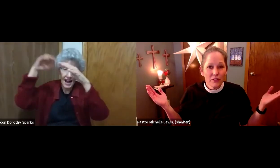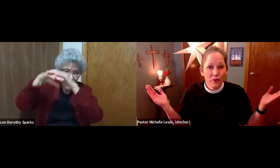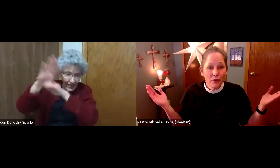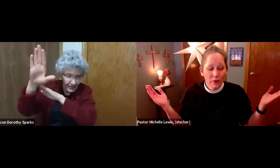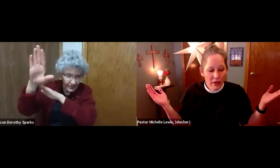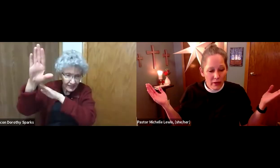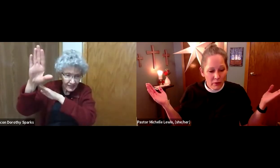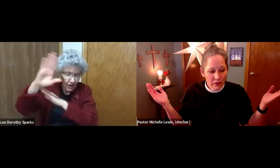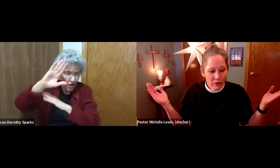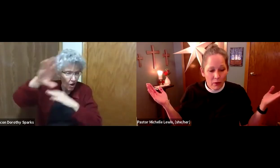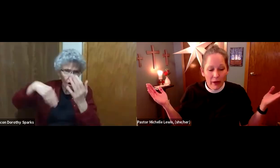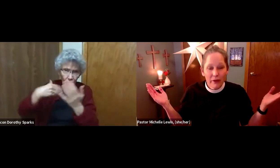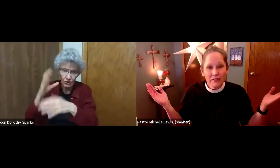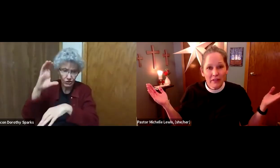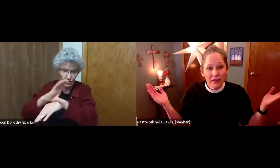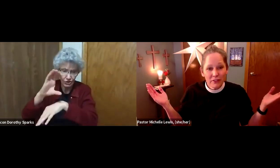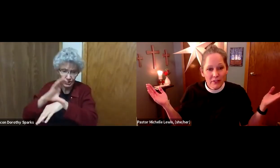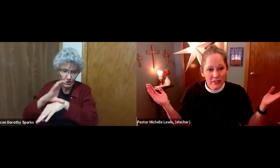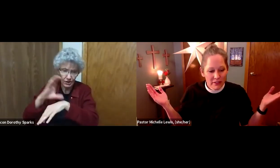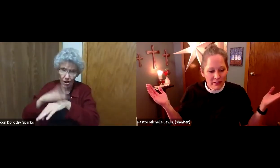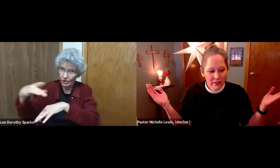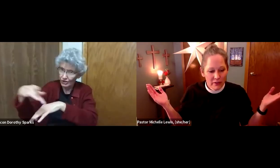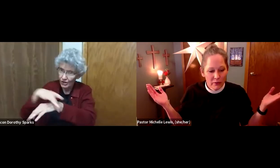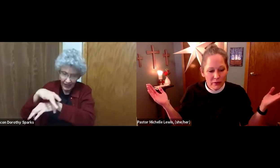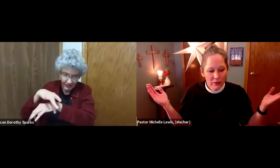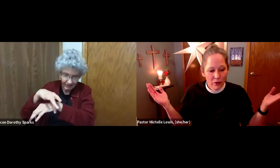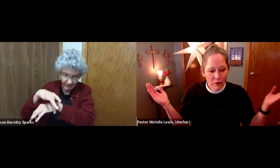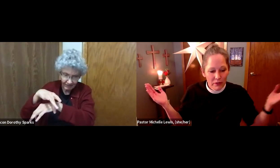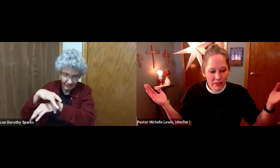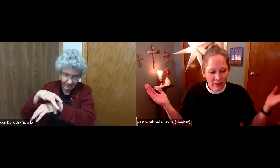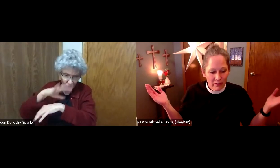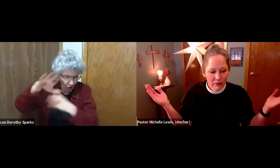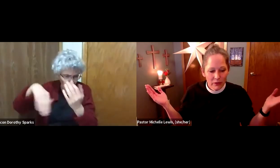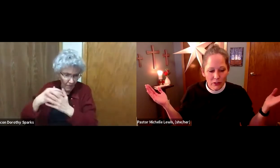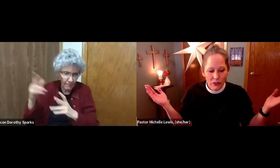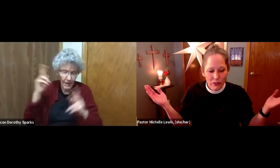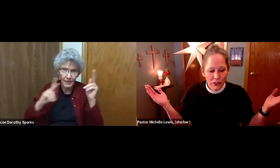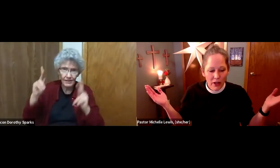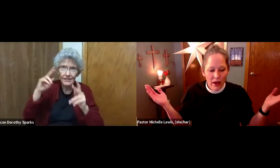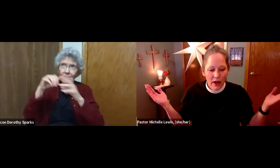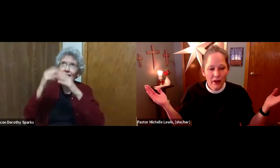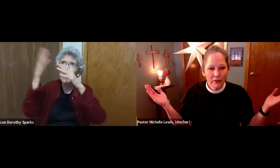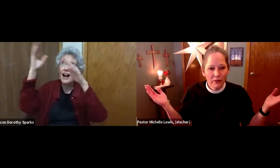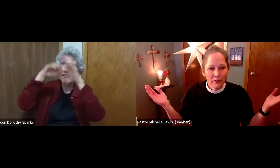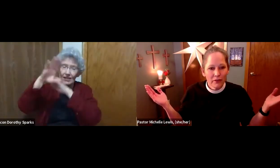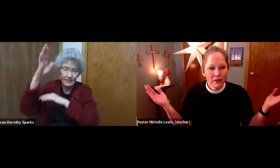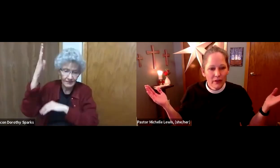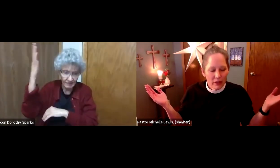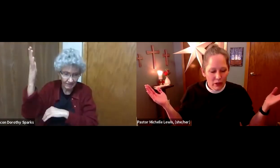And so, with the choirs of angels, with the hosts of heaven, with the church on